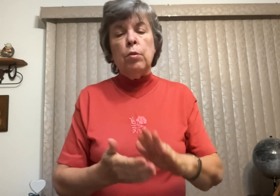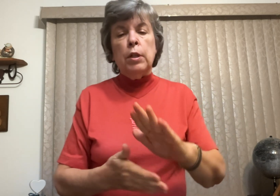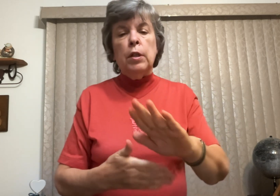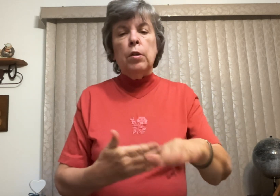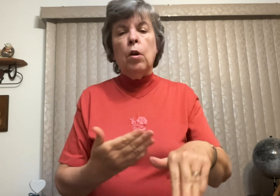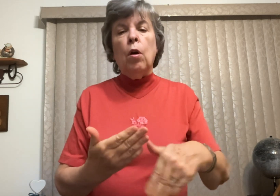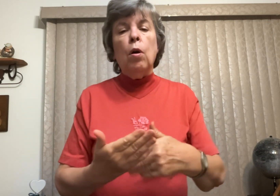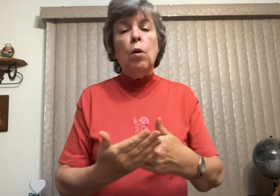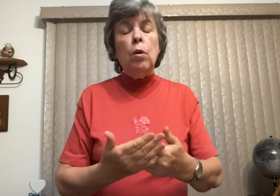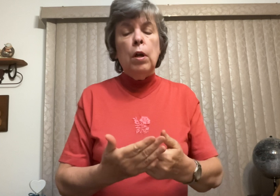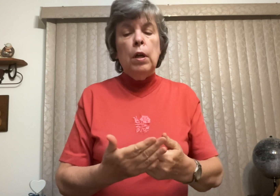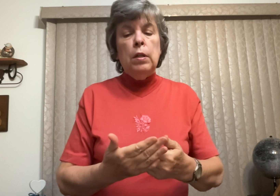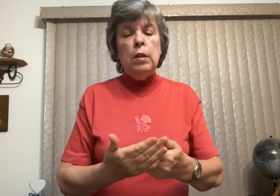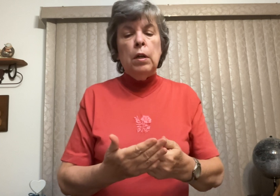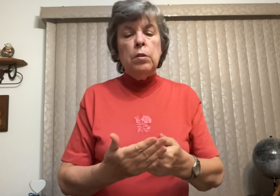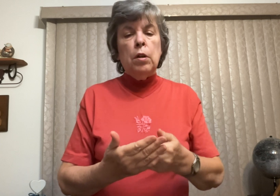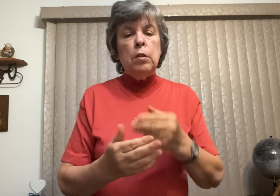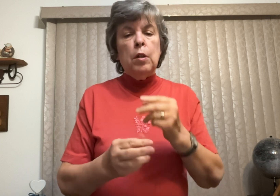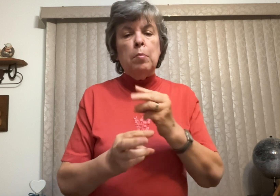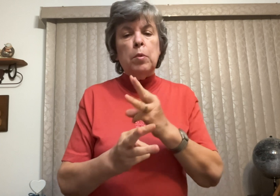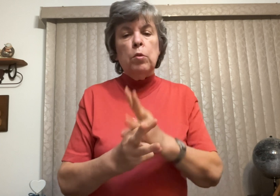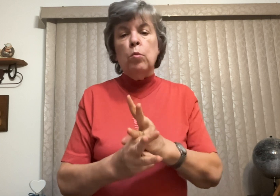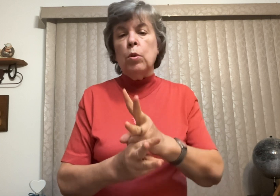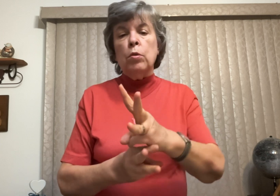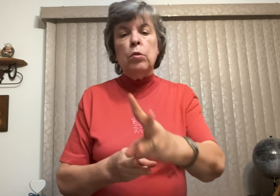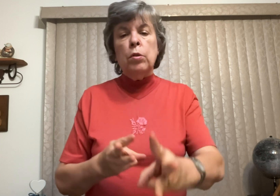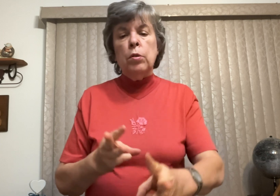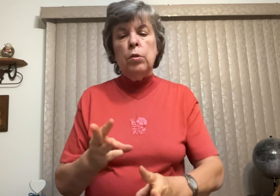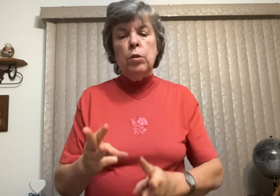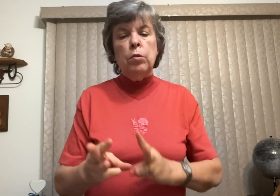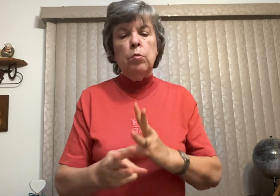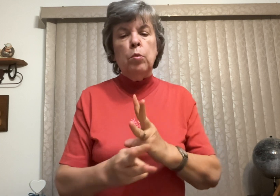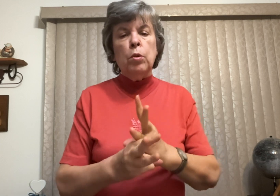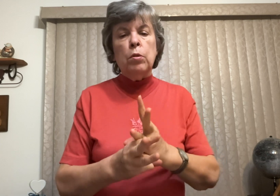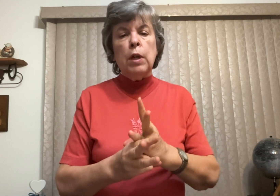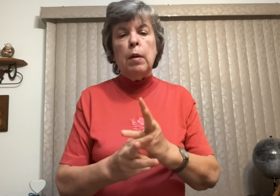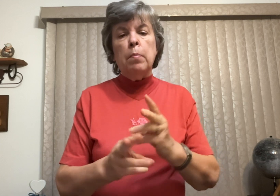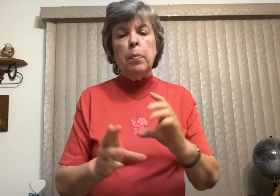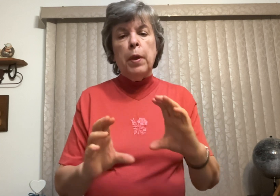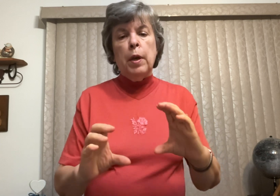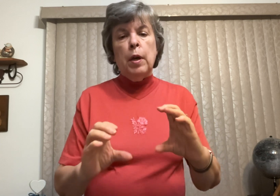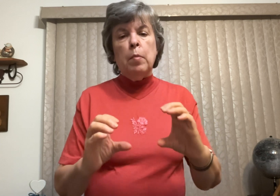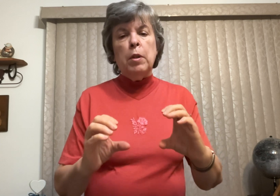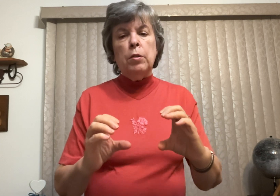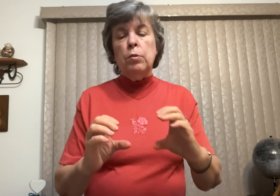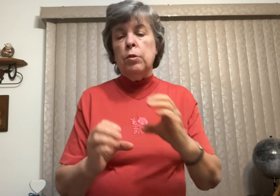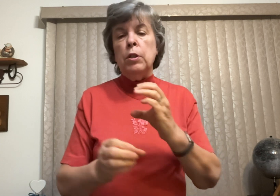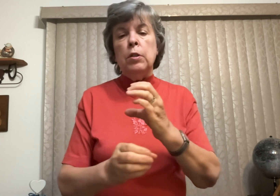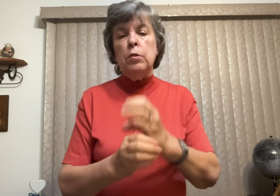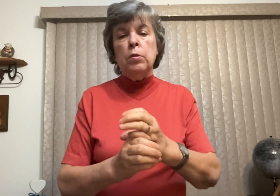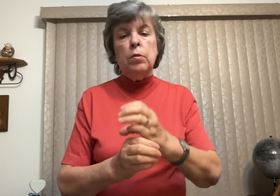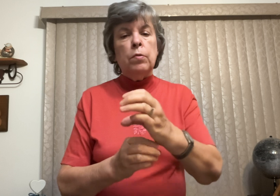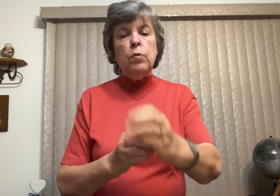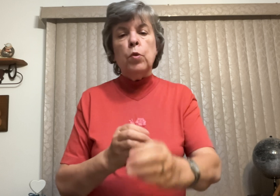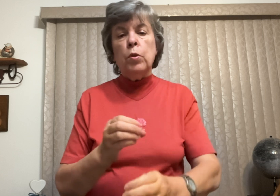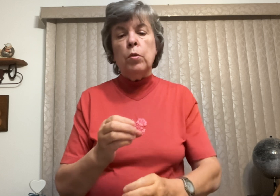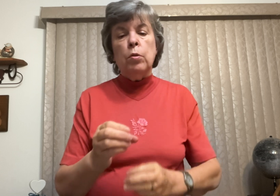holy. Now I saw some do world. You could do world. I'm going to do C's for